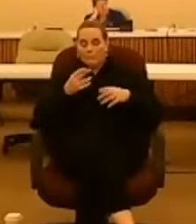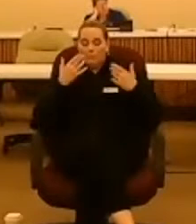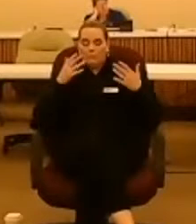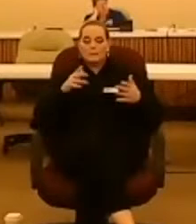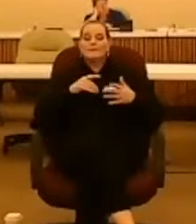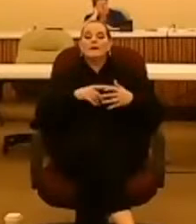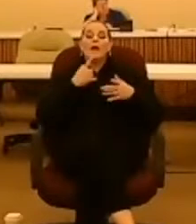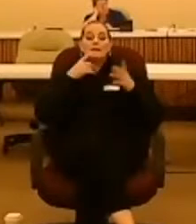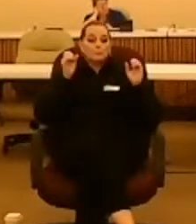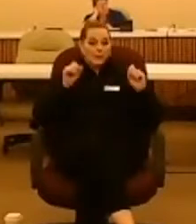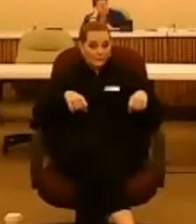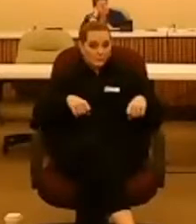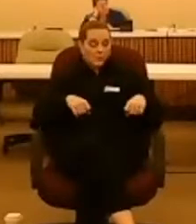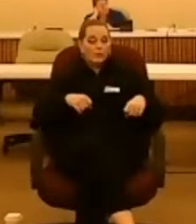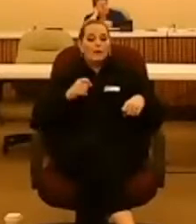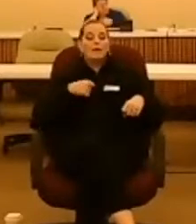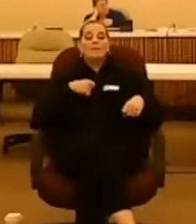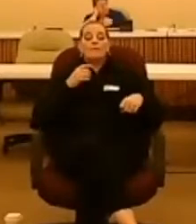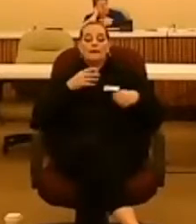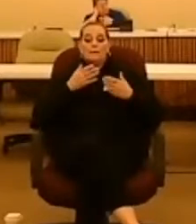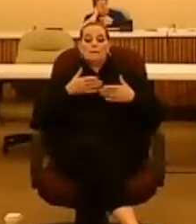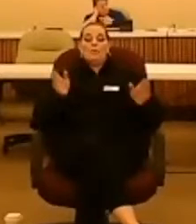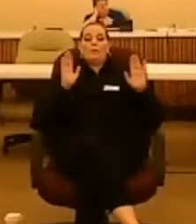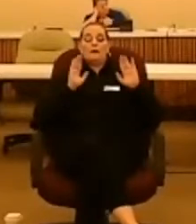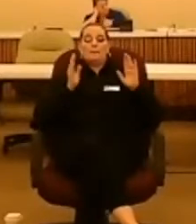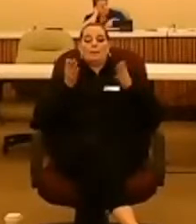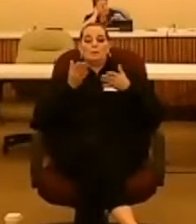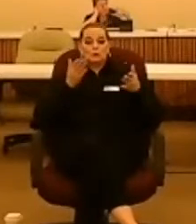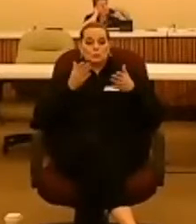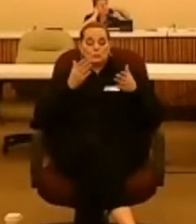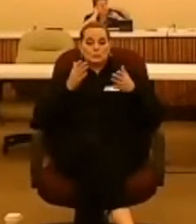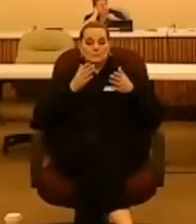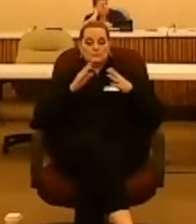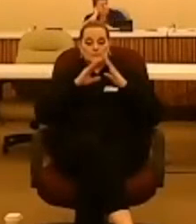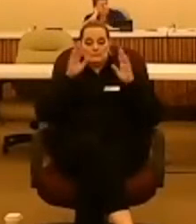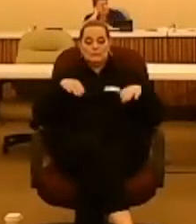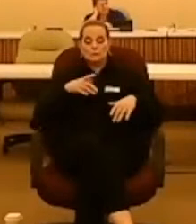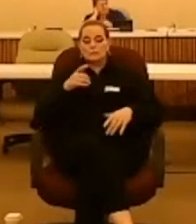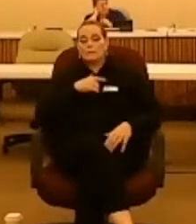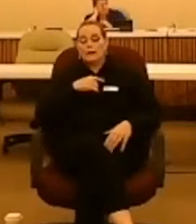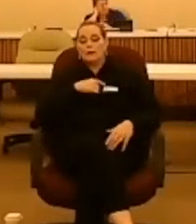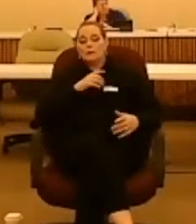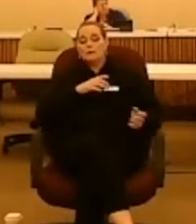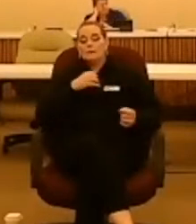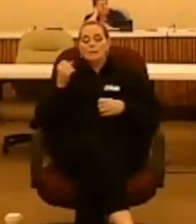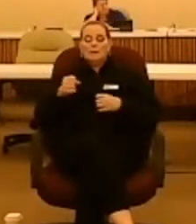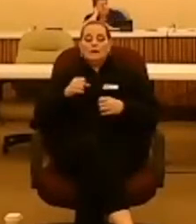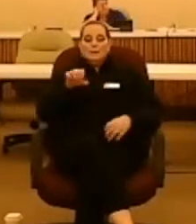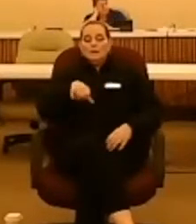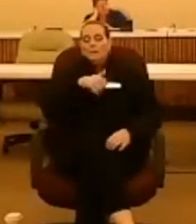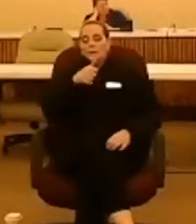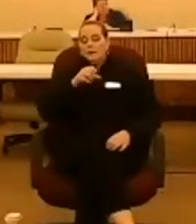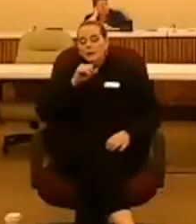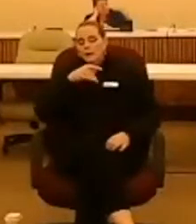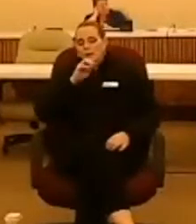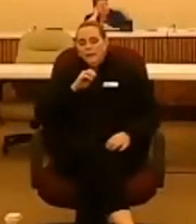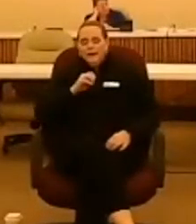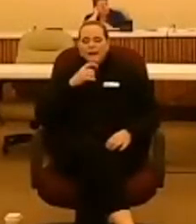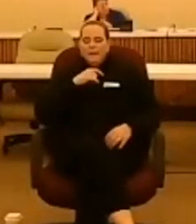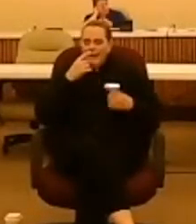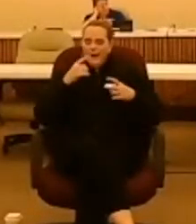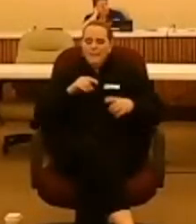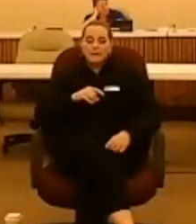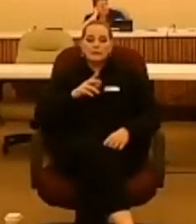could open up those service stations so that people could drive into them from the other side. If it ever gets that way and people can walk